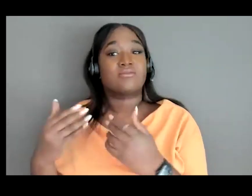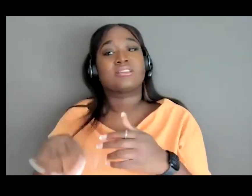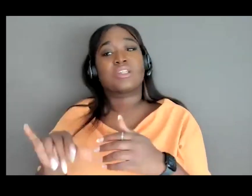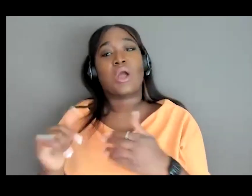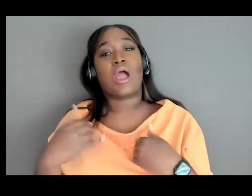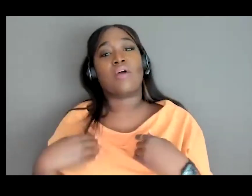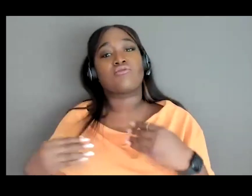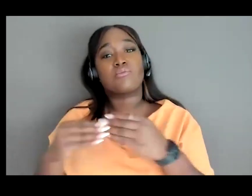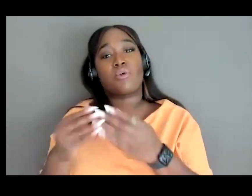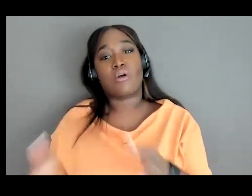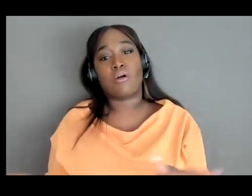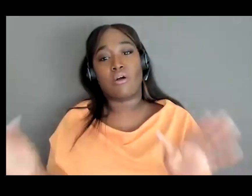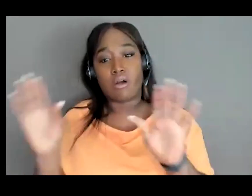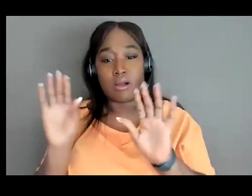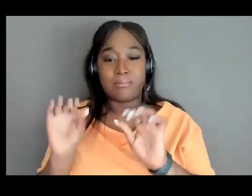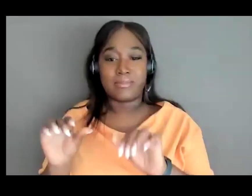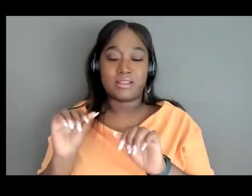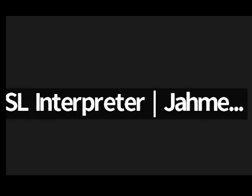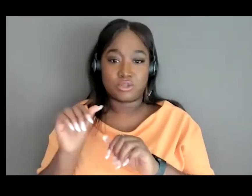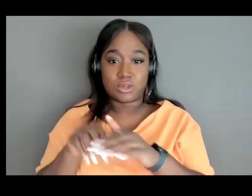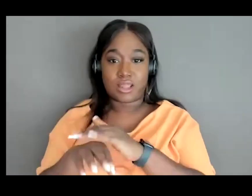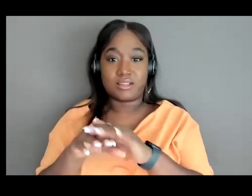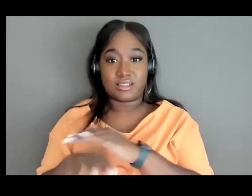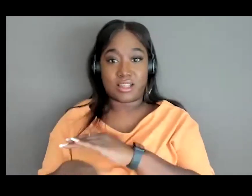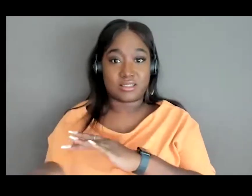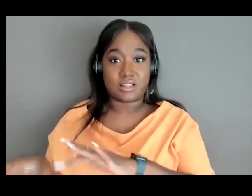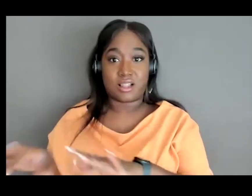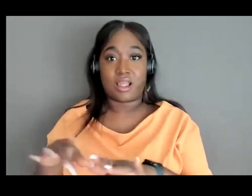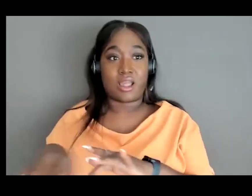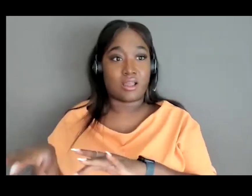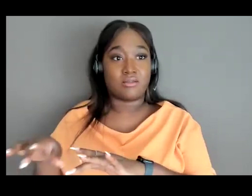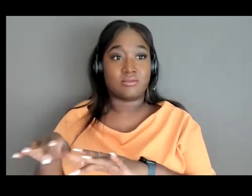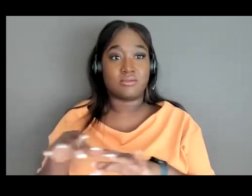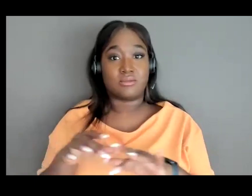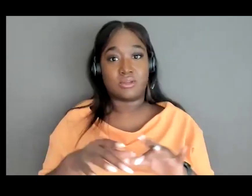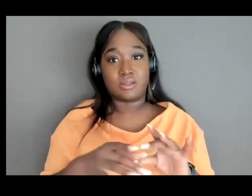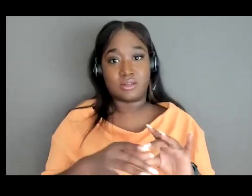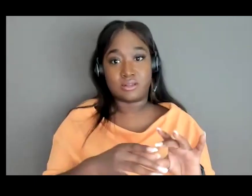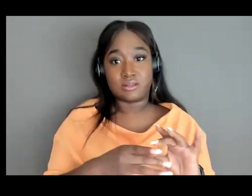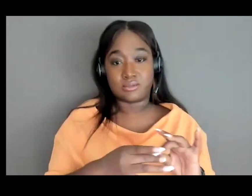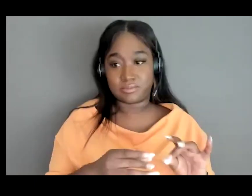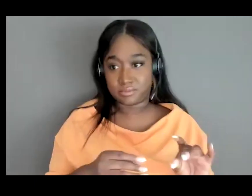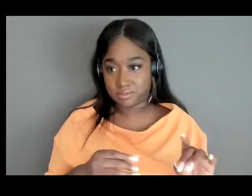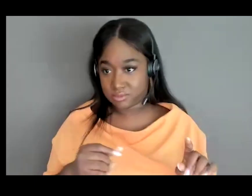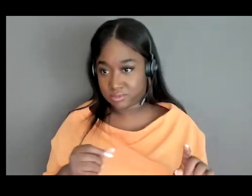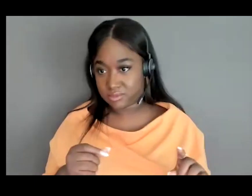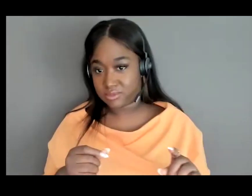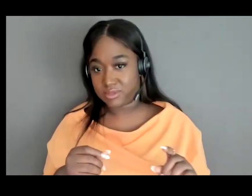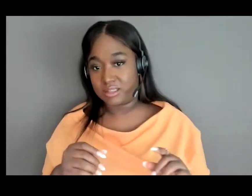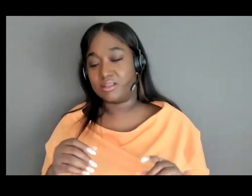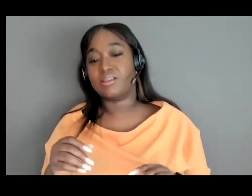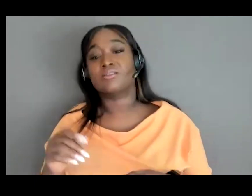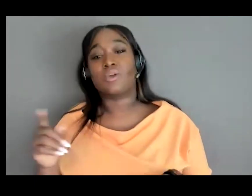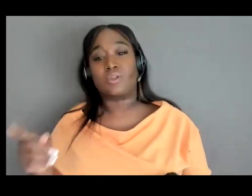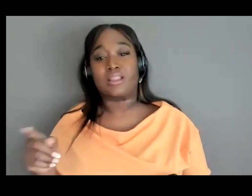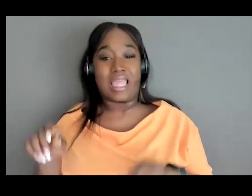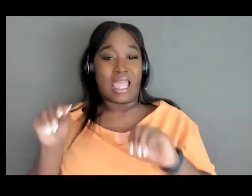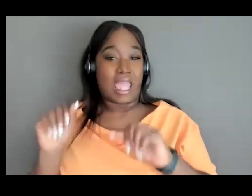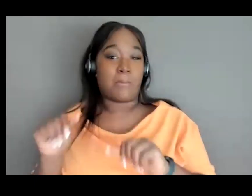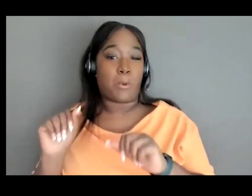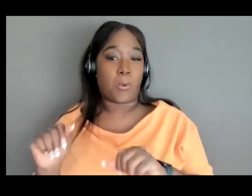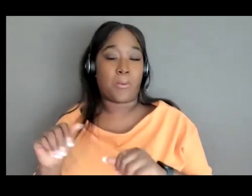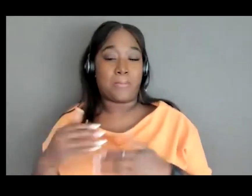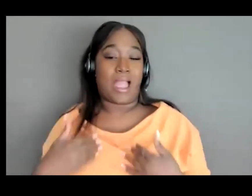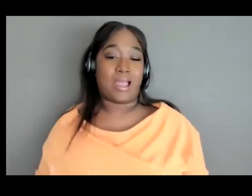might have more overall ability to access destinations than a lower income person, although they are able-bodied, living in a very